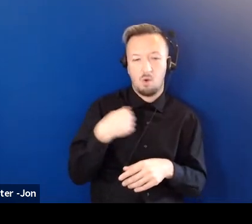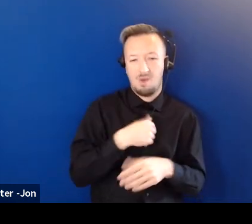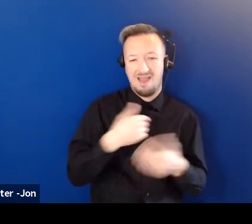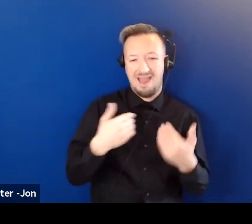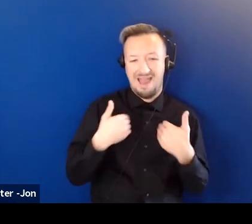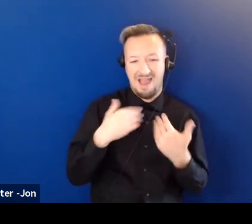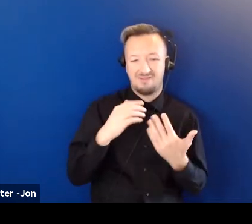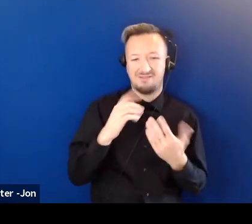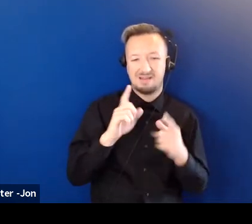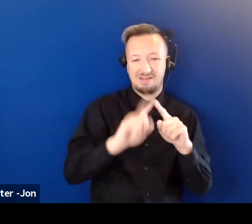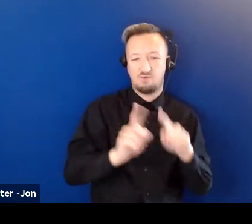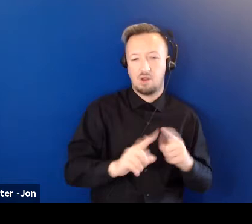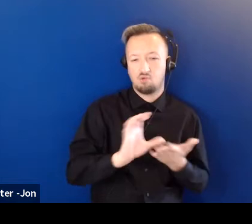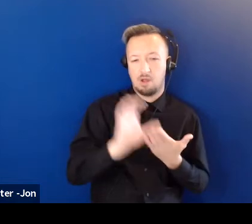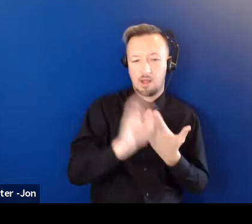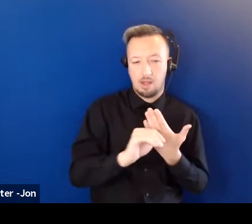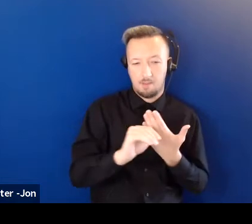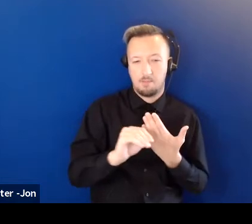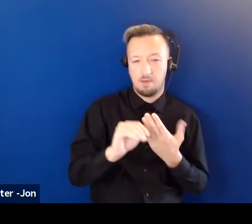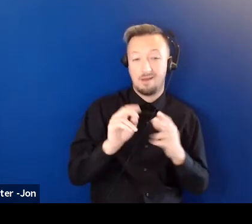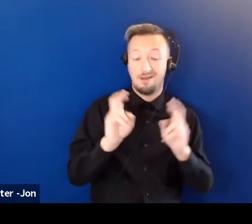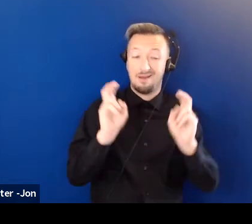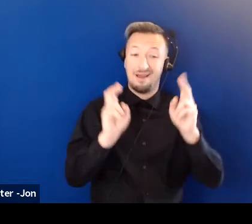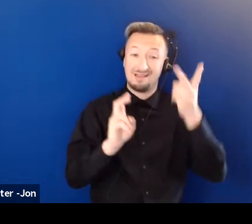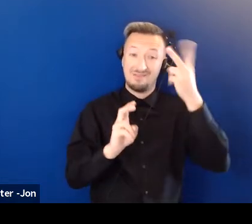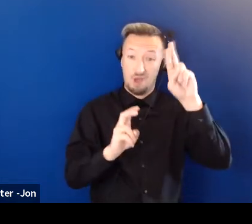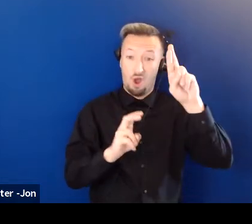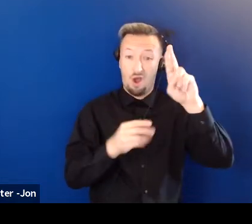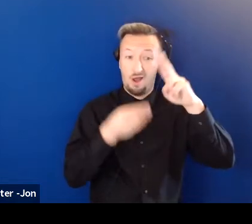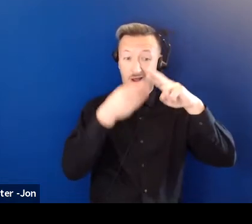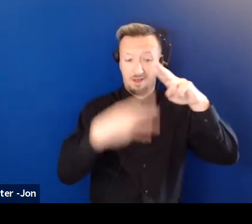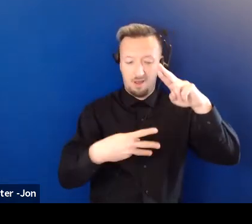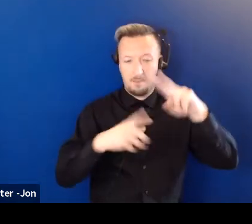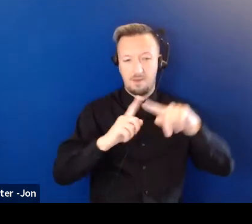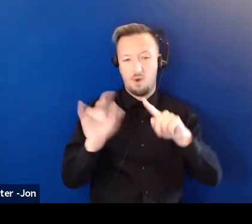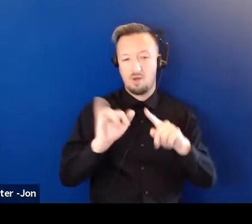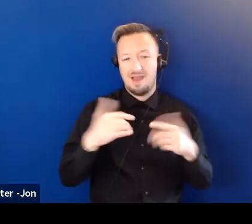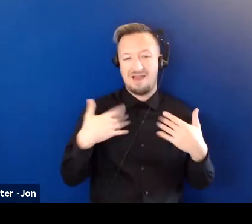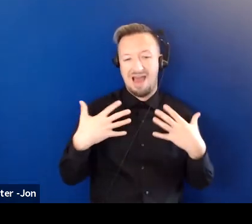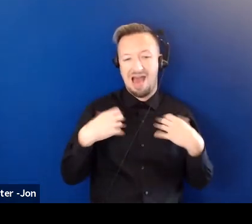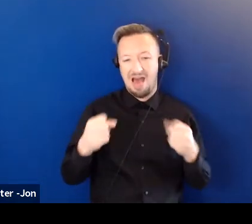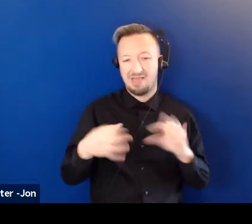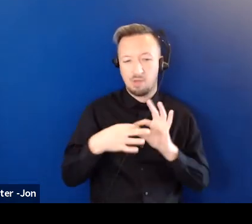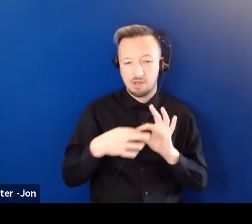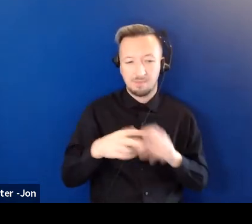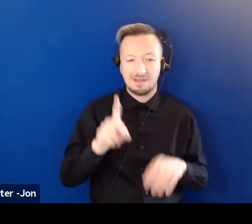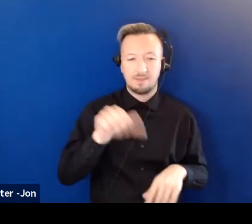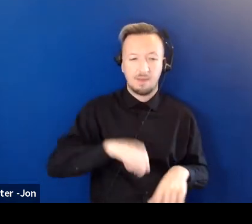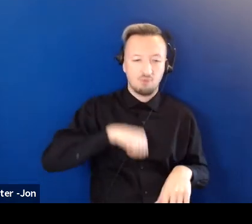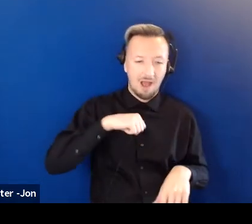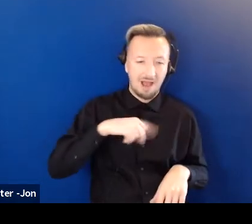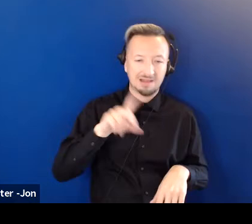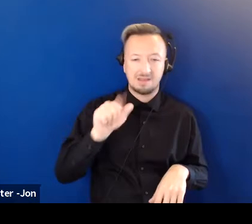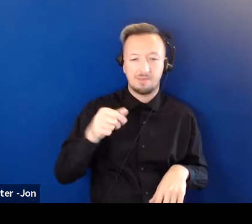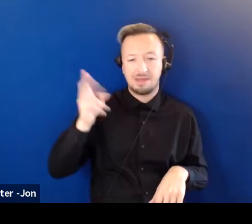our pre-ETs with VR, but beyond that, we'll do some healthy relationships, disability pride, disability